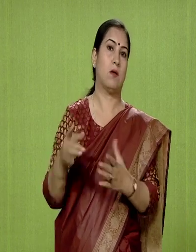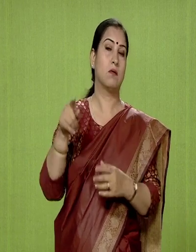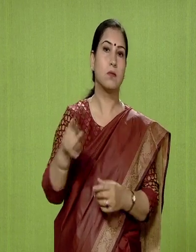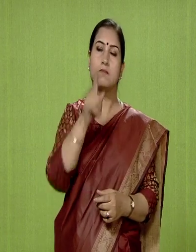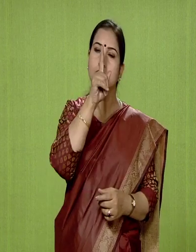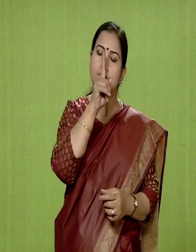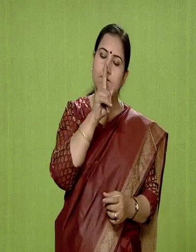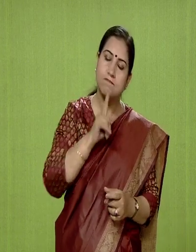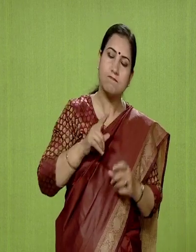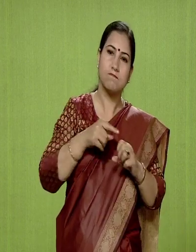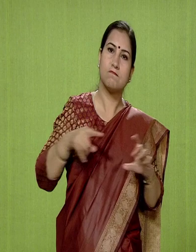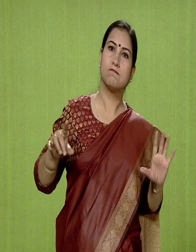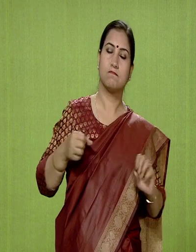through satyagraha.